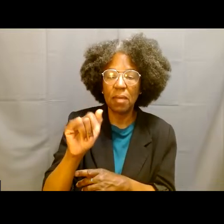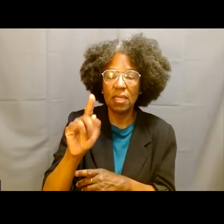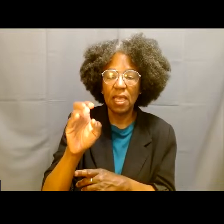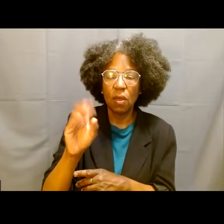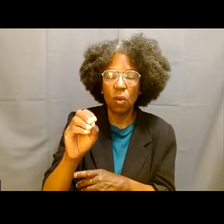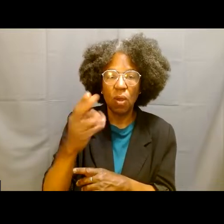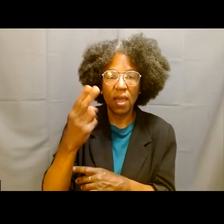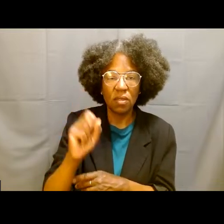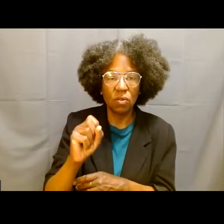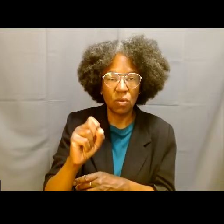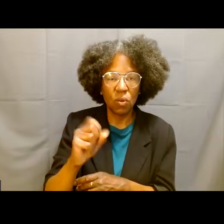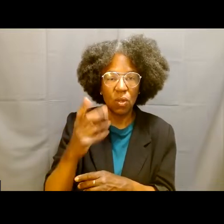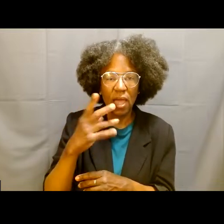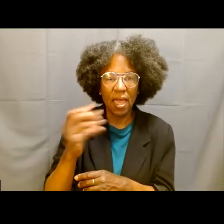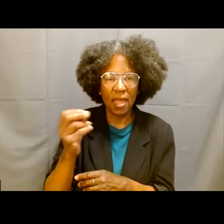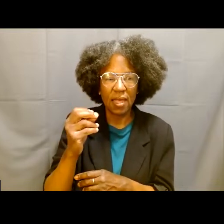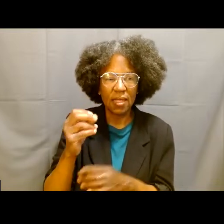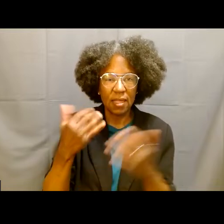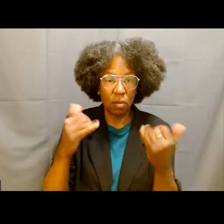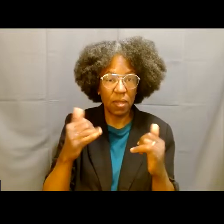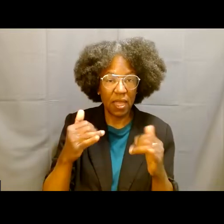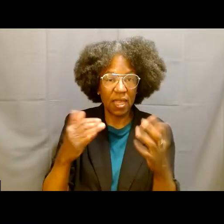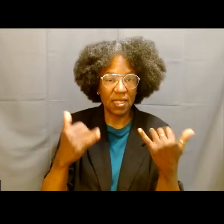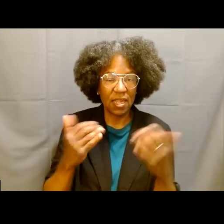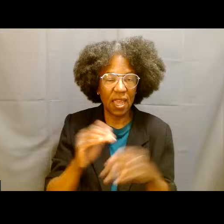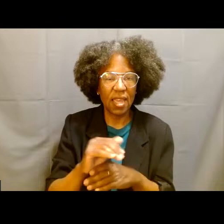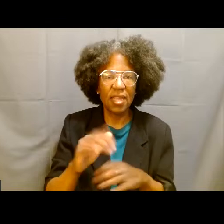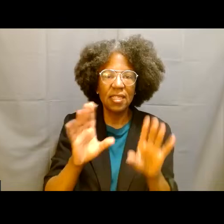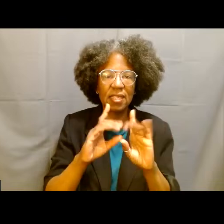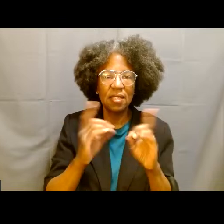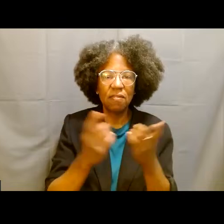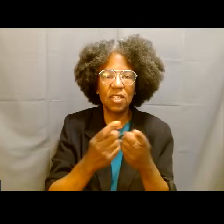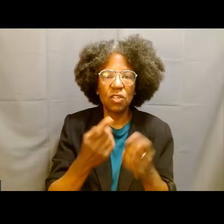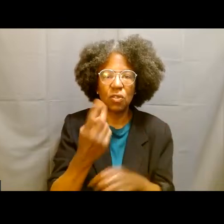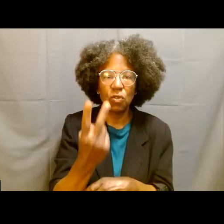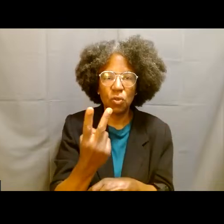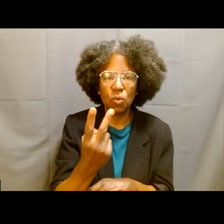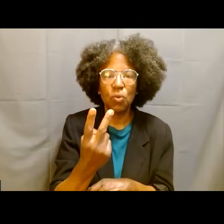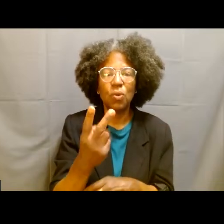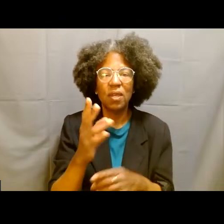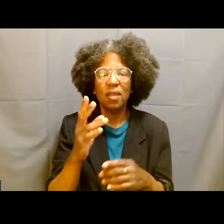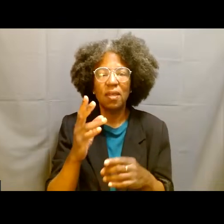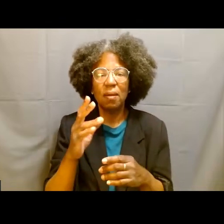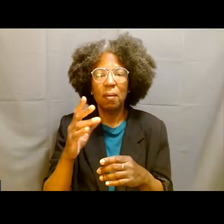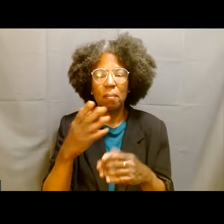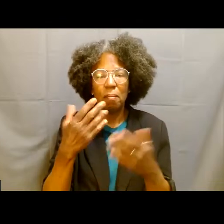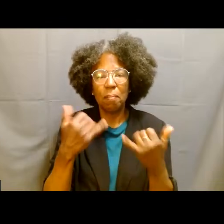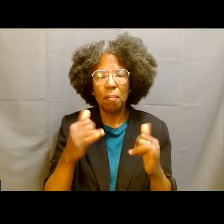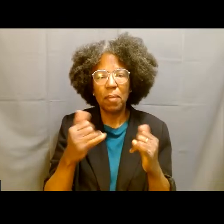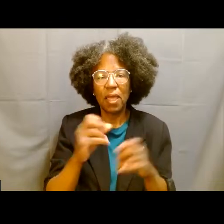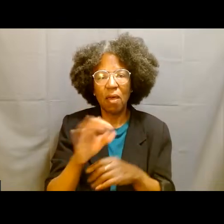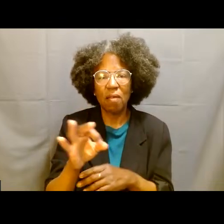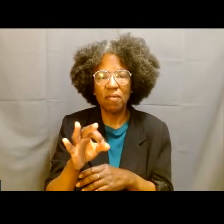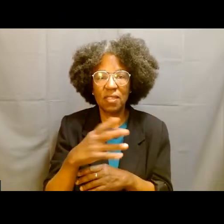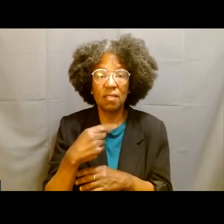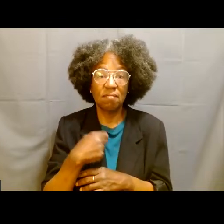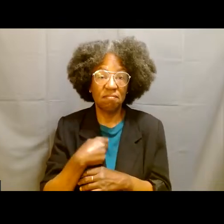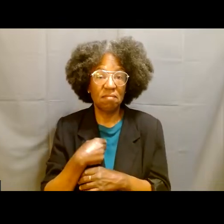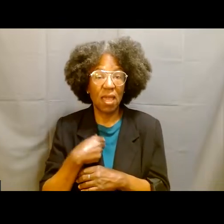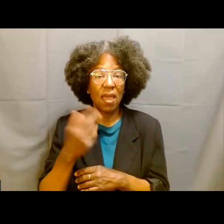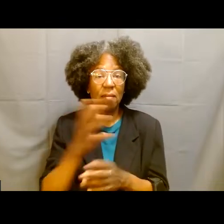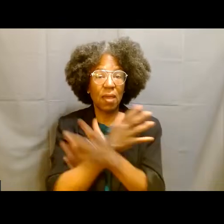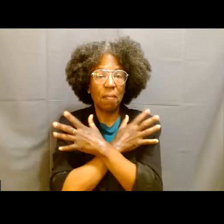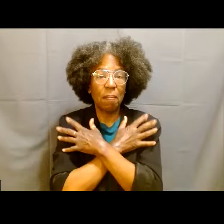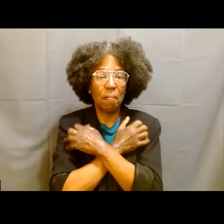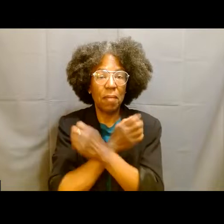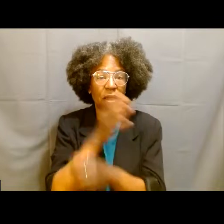it Division II playoffs, and I'm a Bearcat. I'm hopeful they'll continue on,